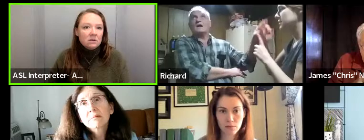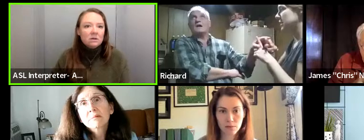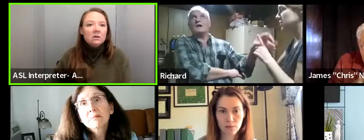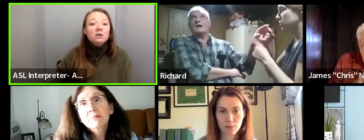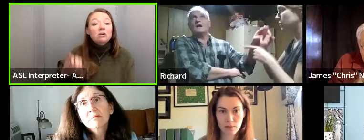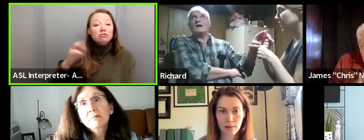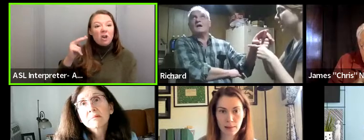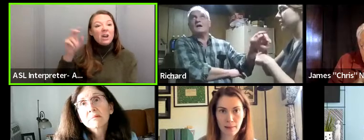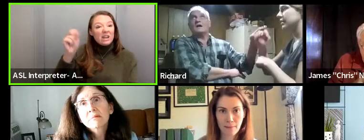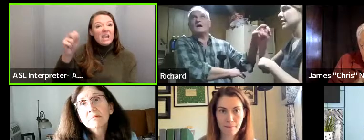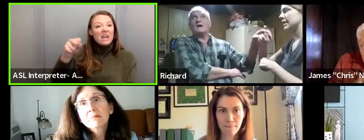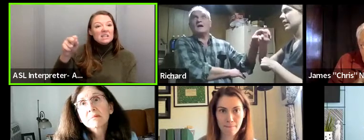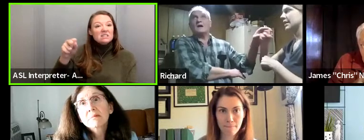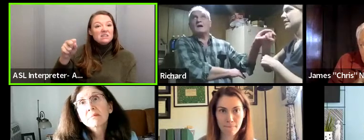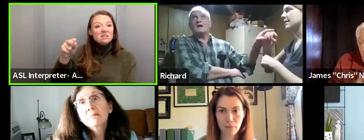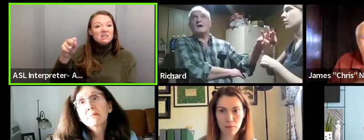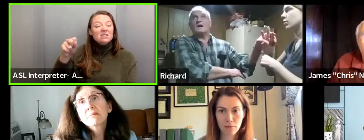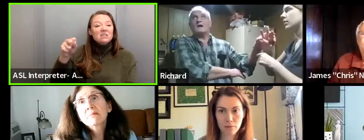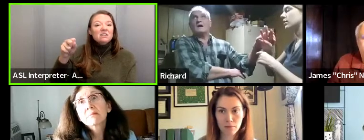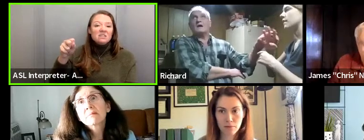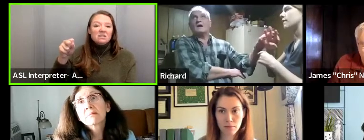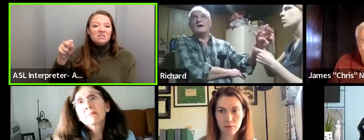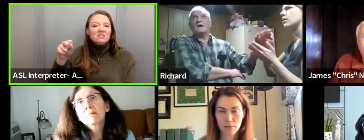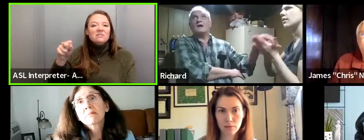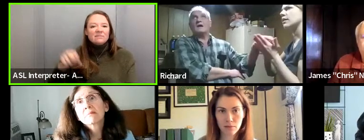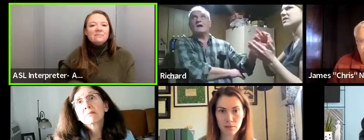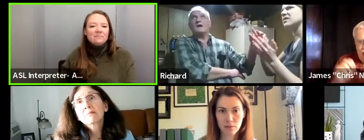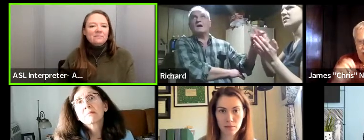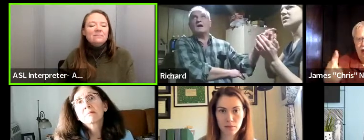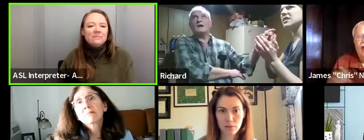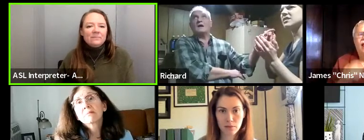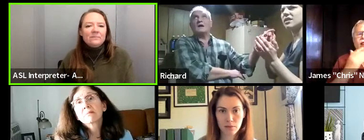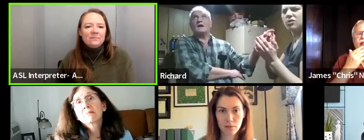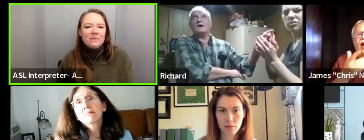Yeah, $4,627 is what we've spent.